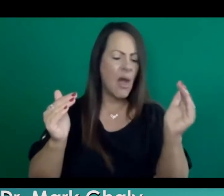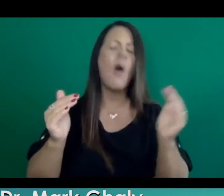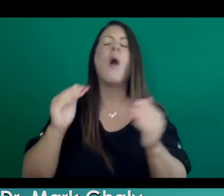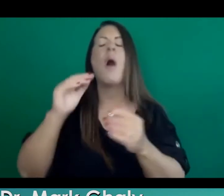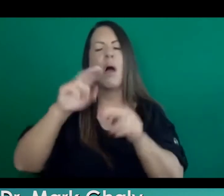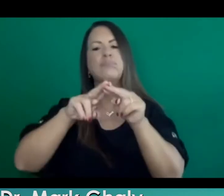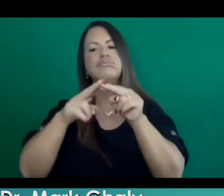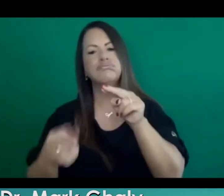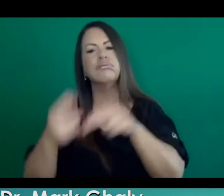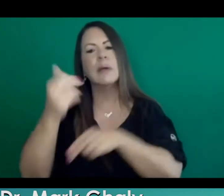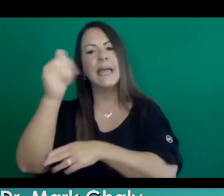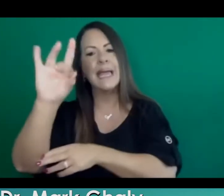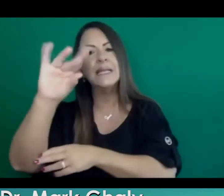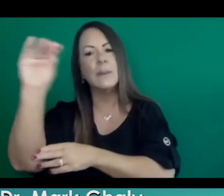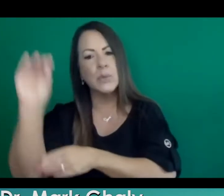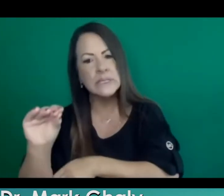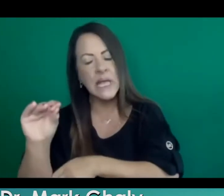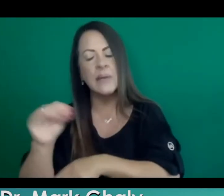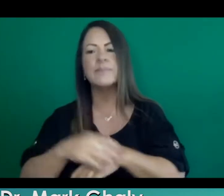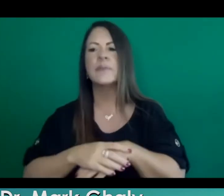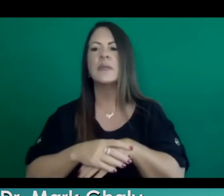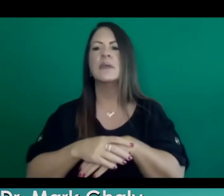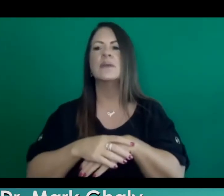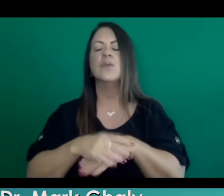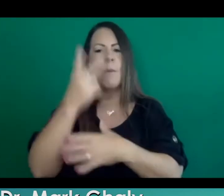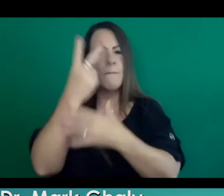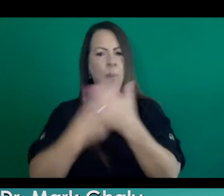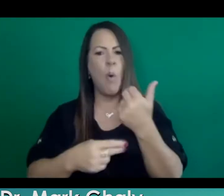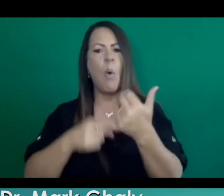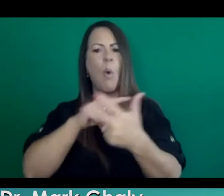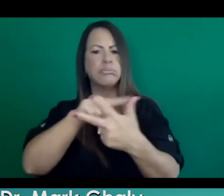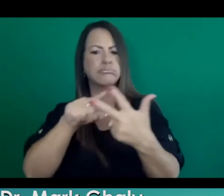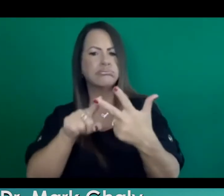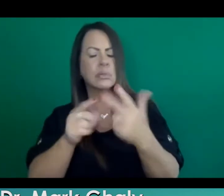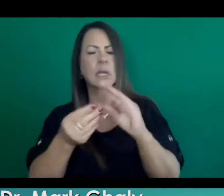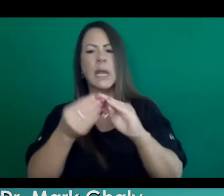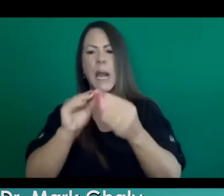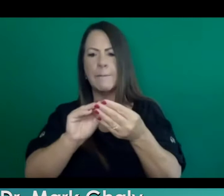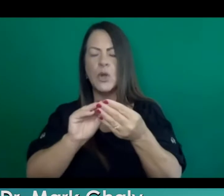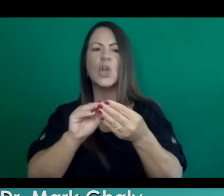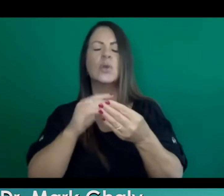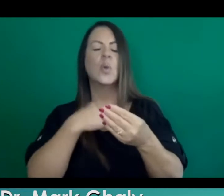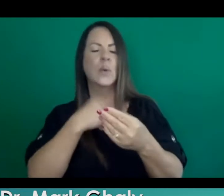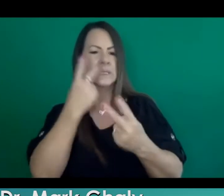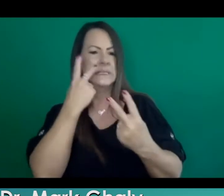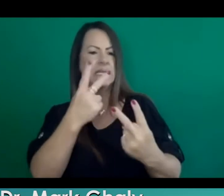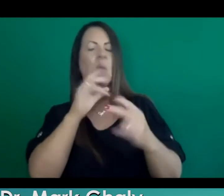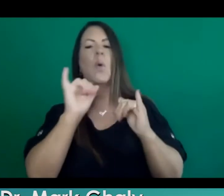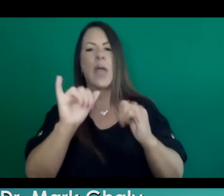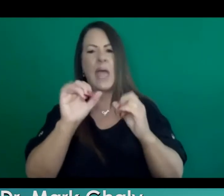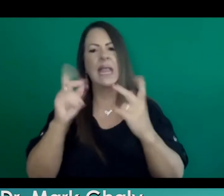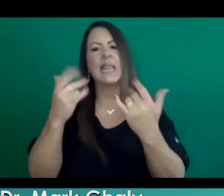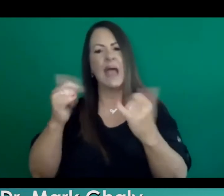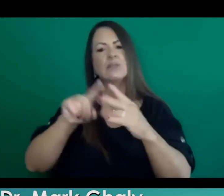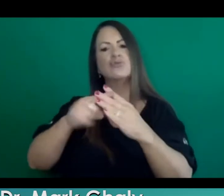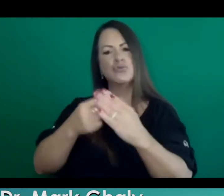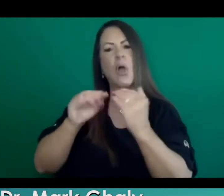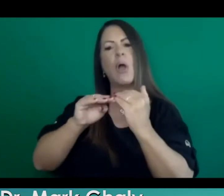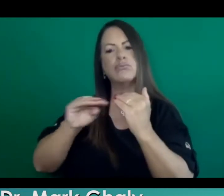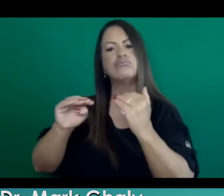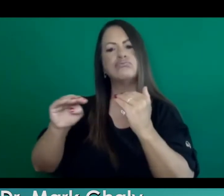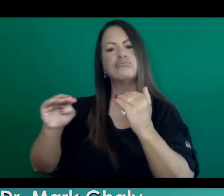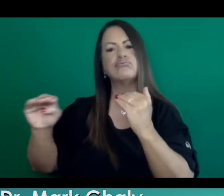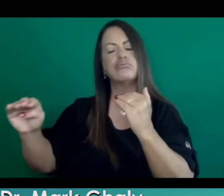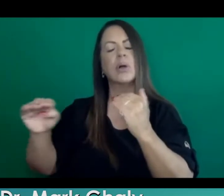in all, these are numbers that continue to show stabilization of COVID-19 transmission in our communities, and